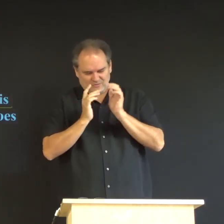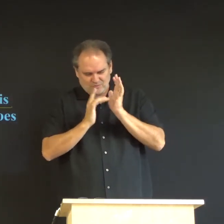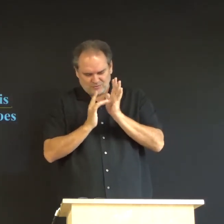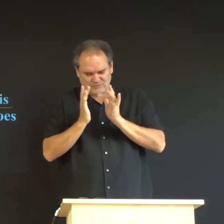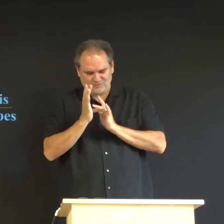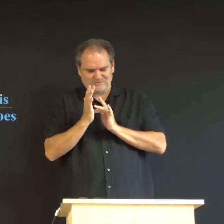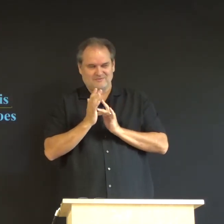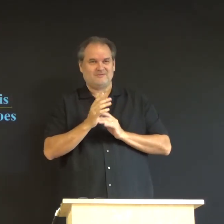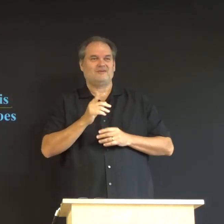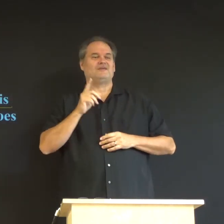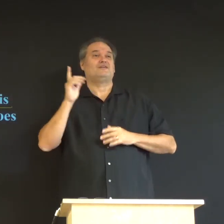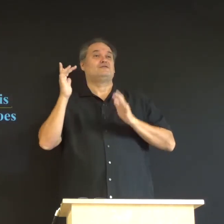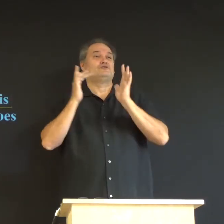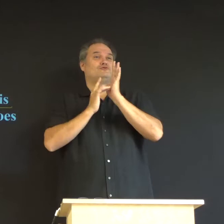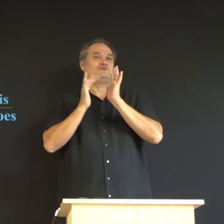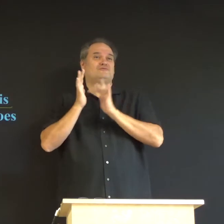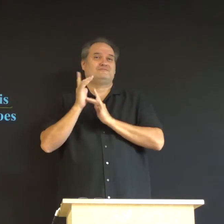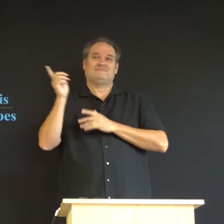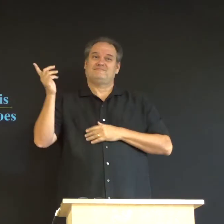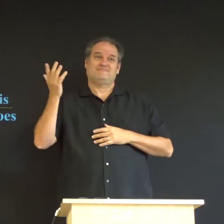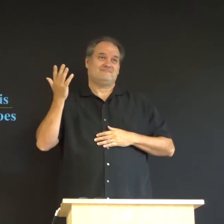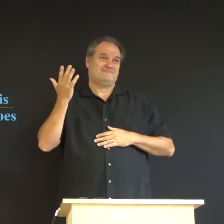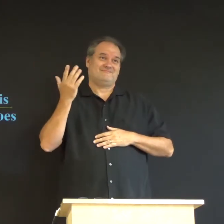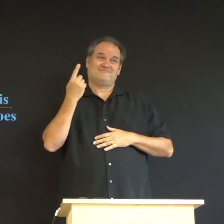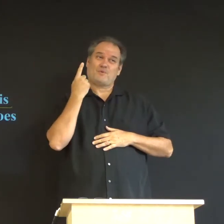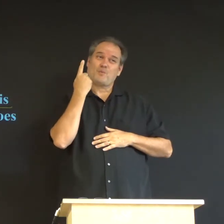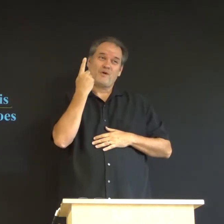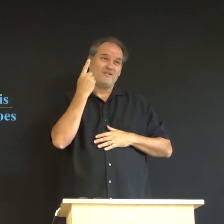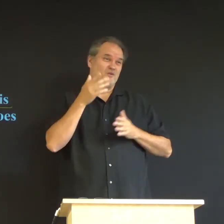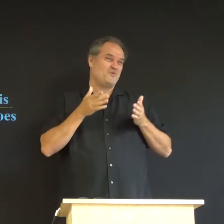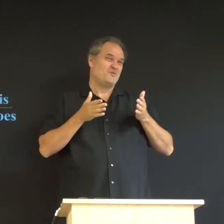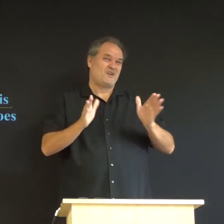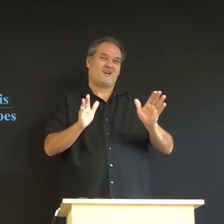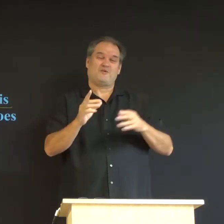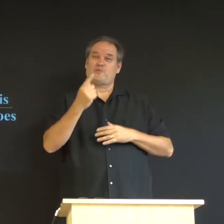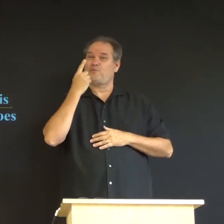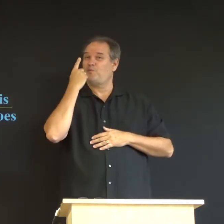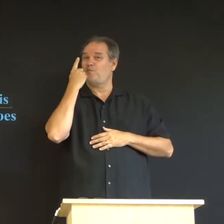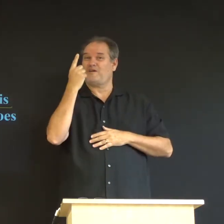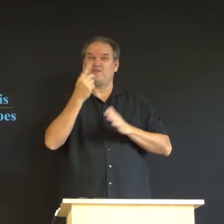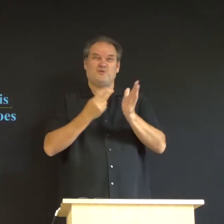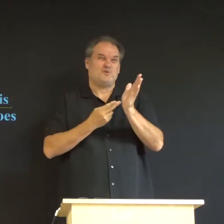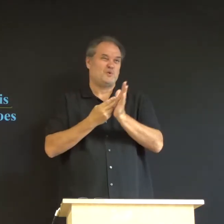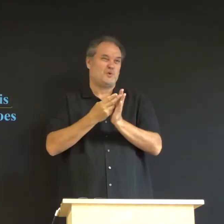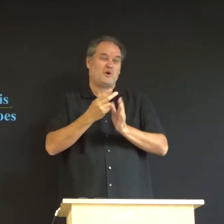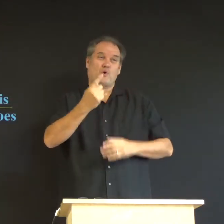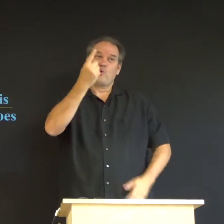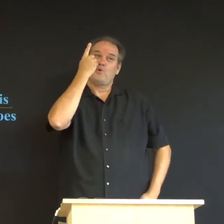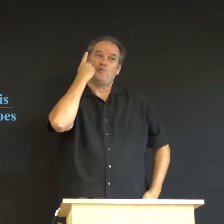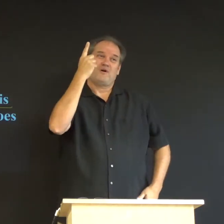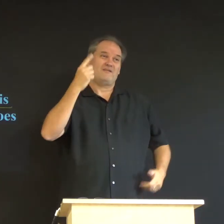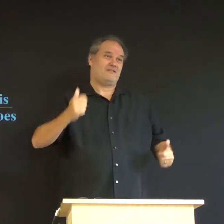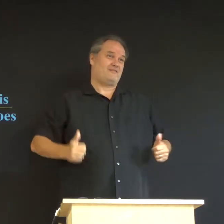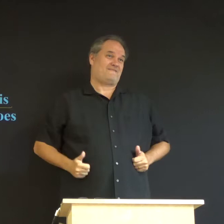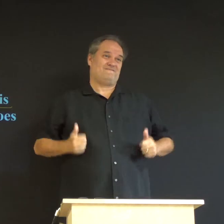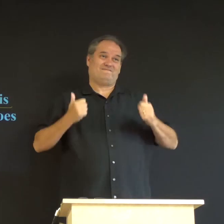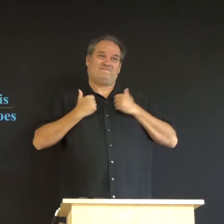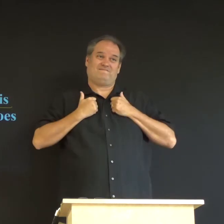It's done with the word, family of Jesus. The only way, the only truth, the